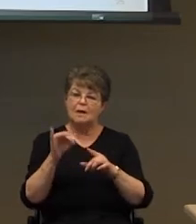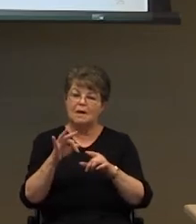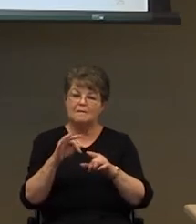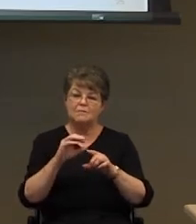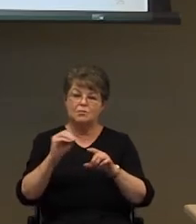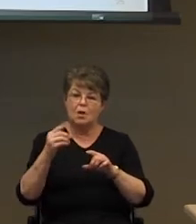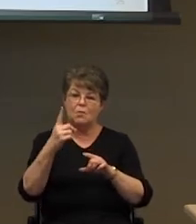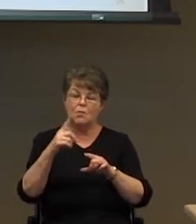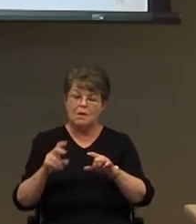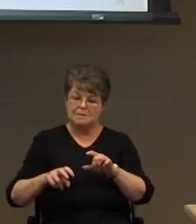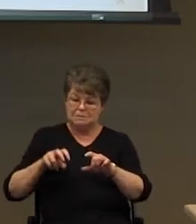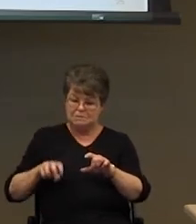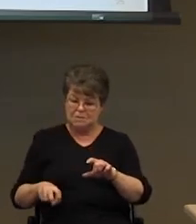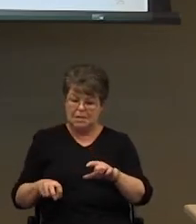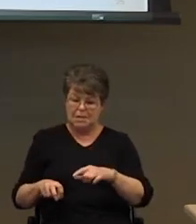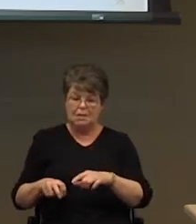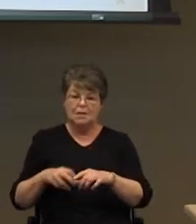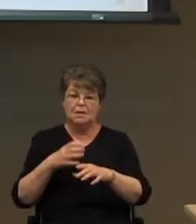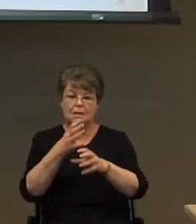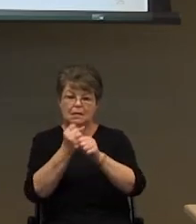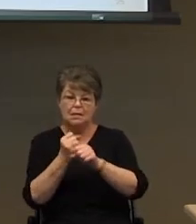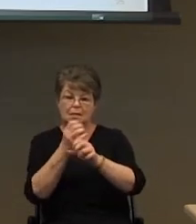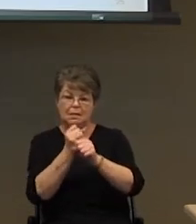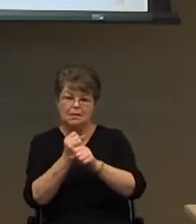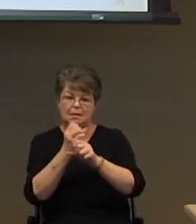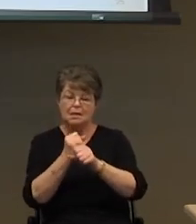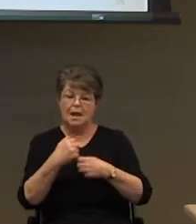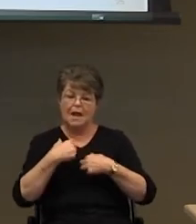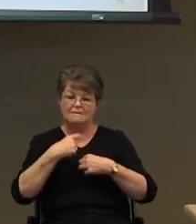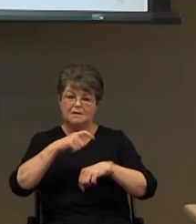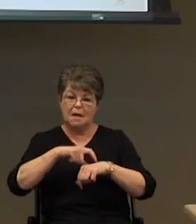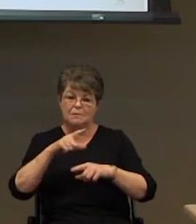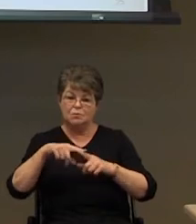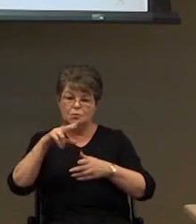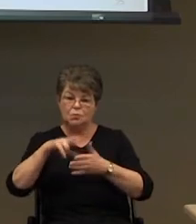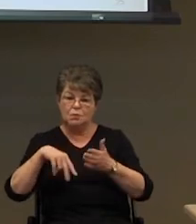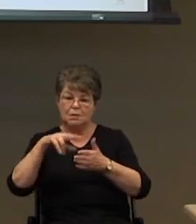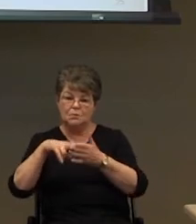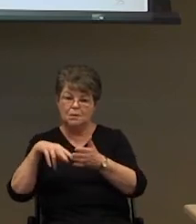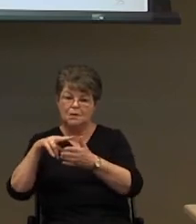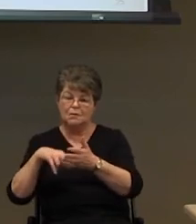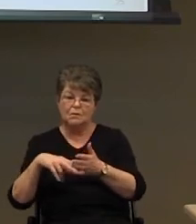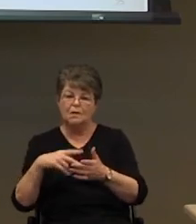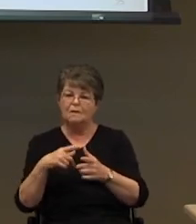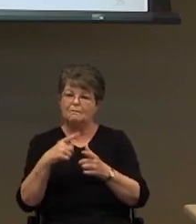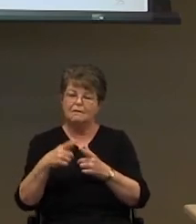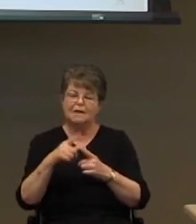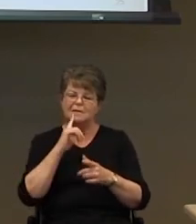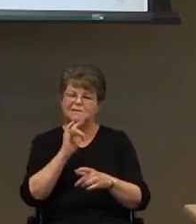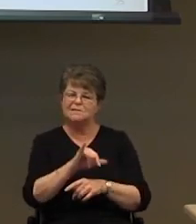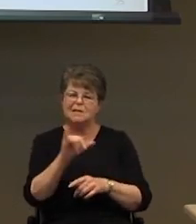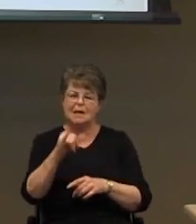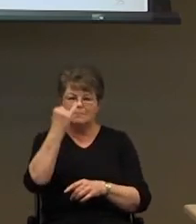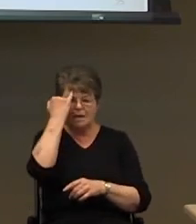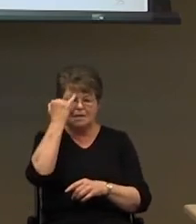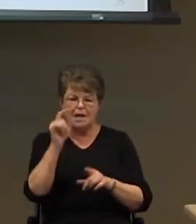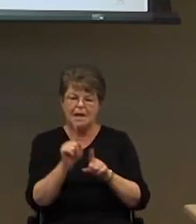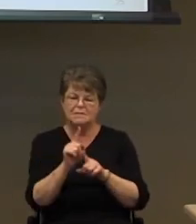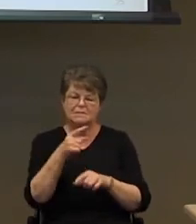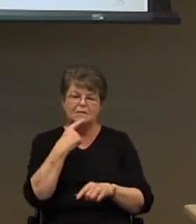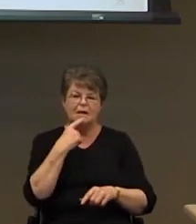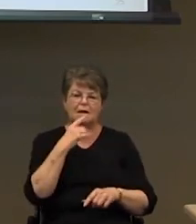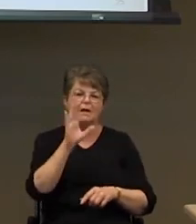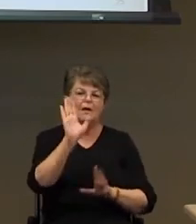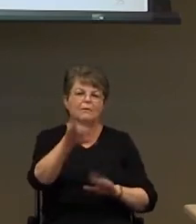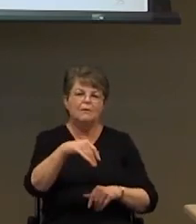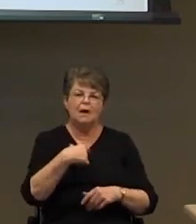end that has the time or the energy to read it, it's just as bad as if they say, I don't really want to hear it. In fact, I personally, but then